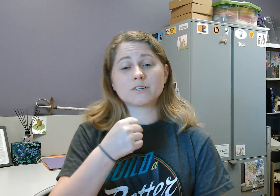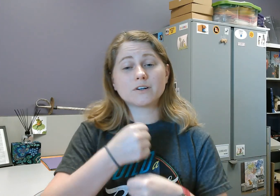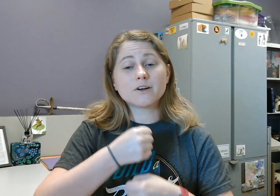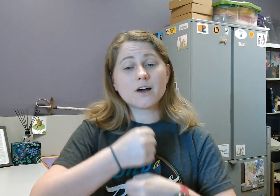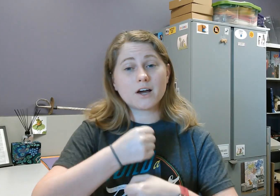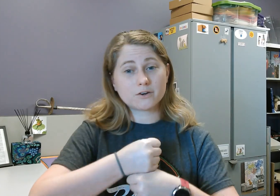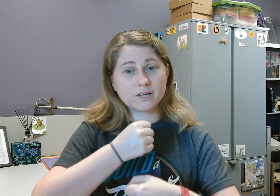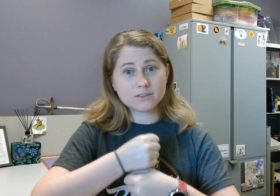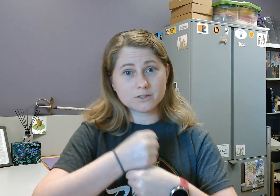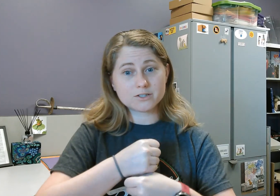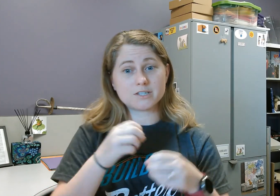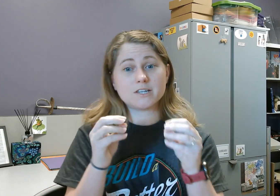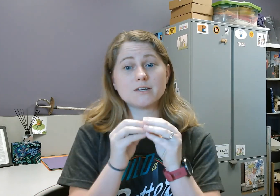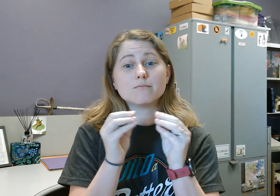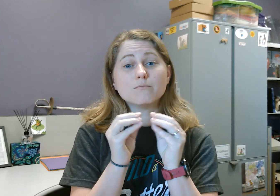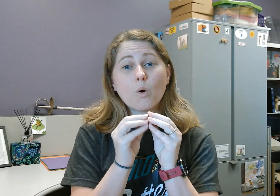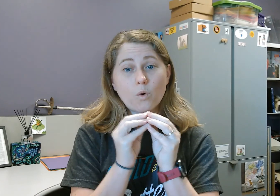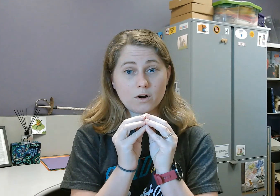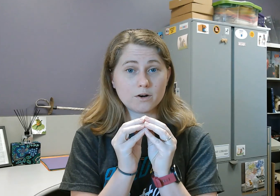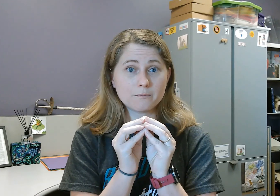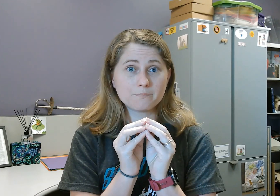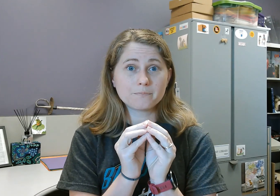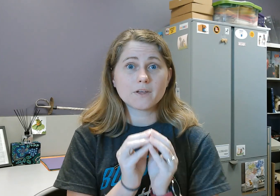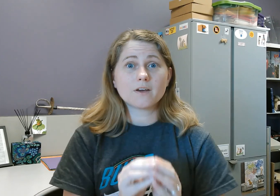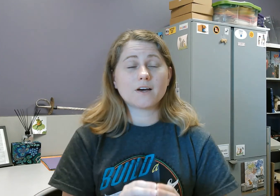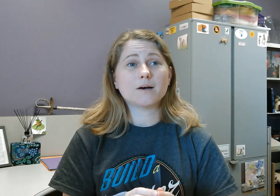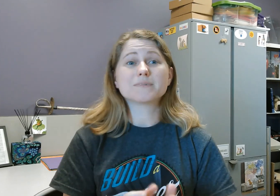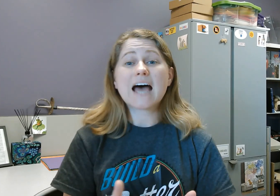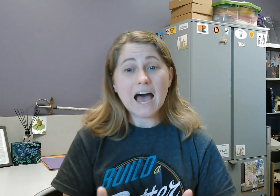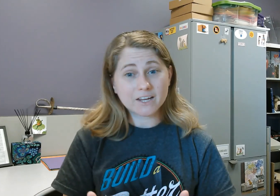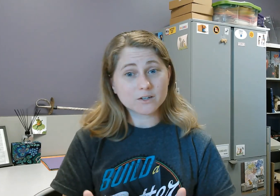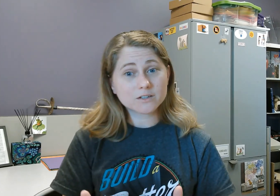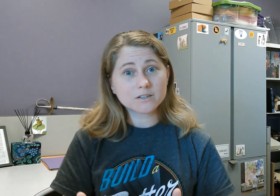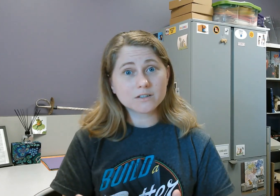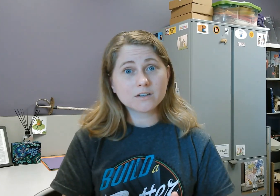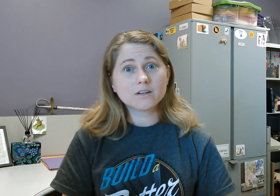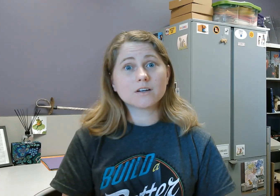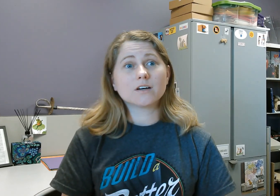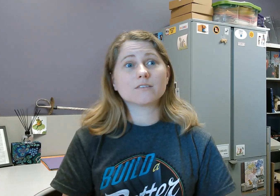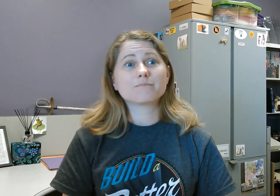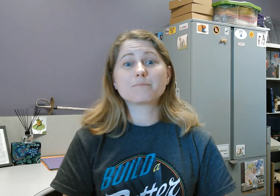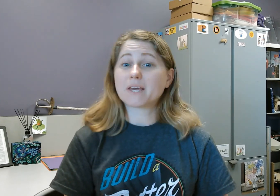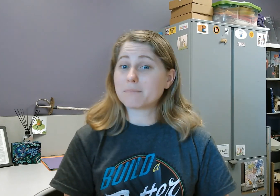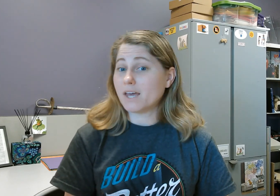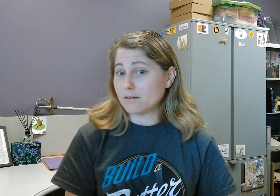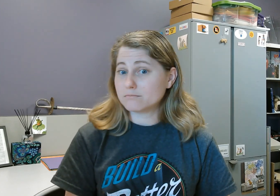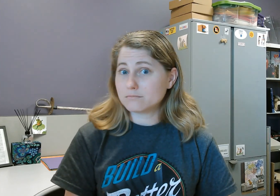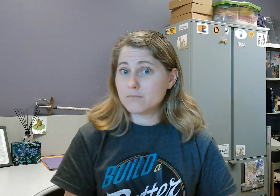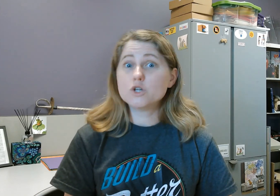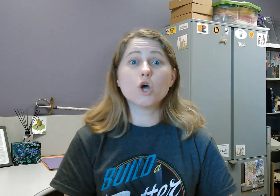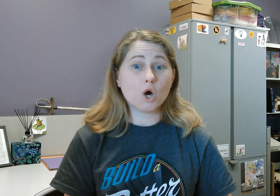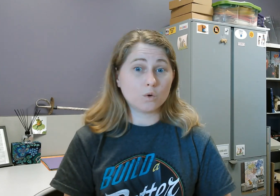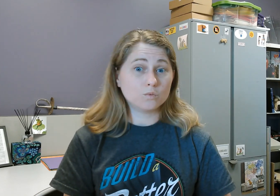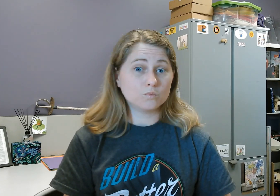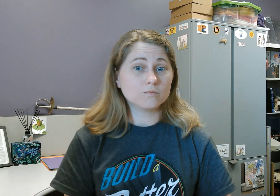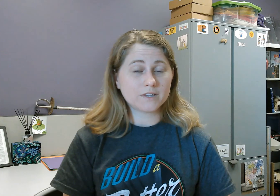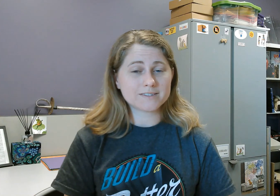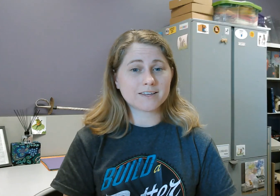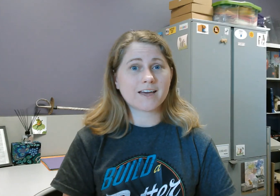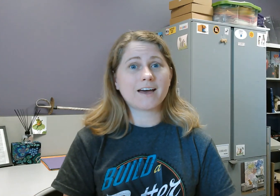learn hungry and thirsty, more, tired, pick me up, no, things like that.